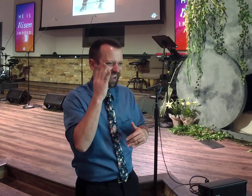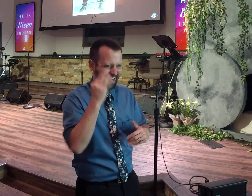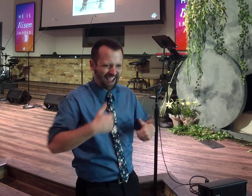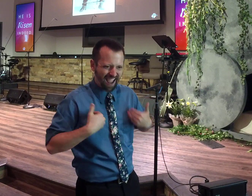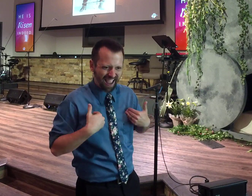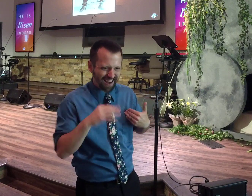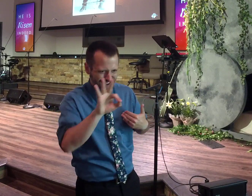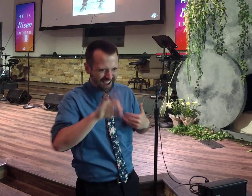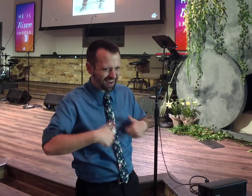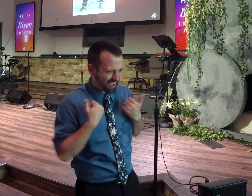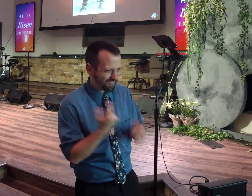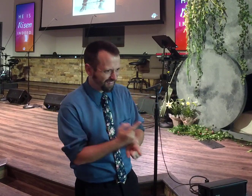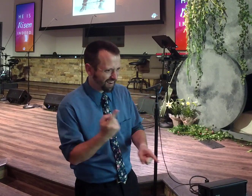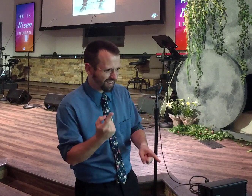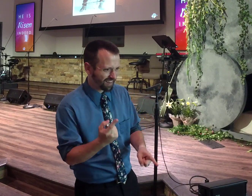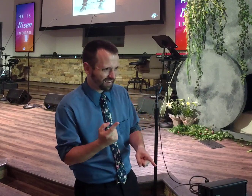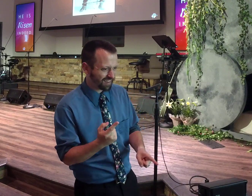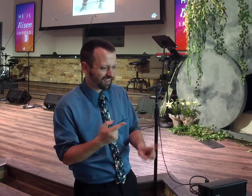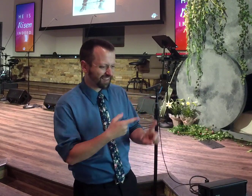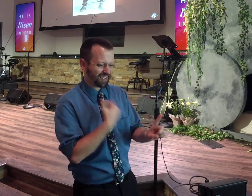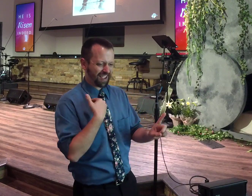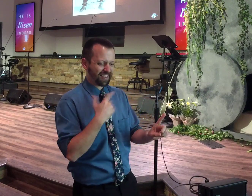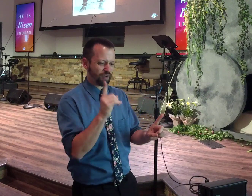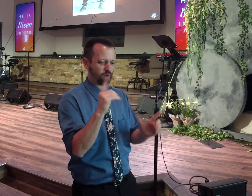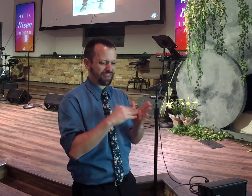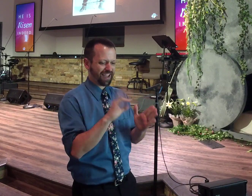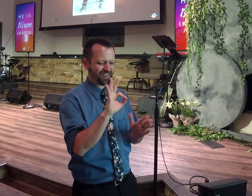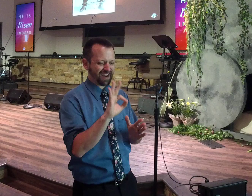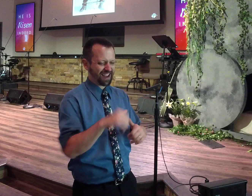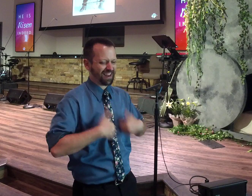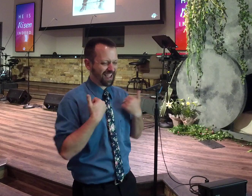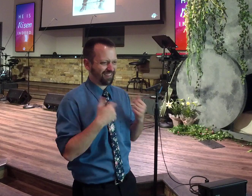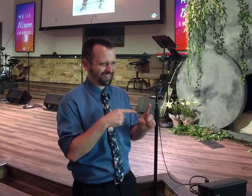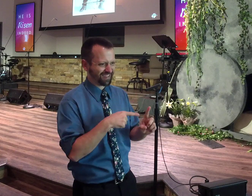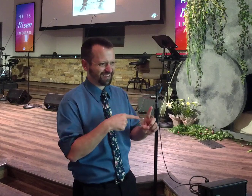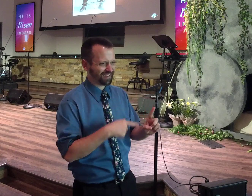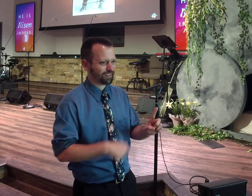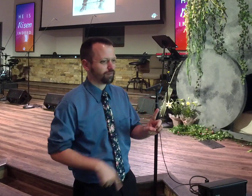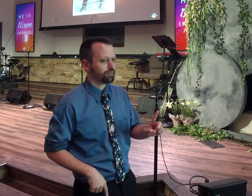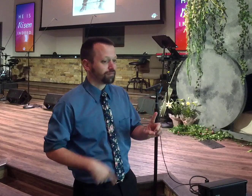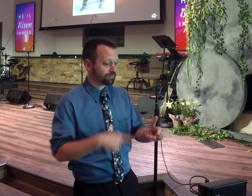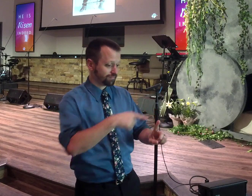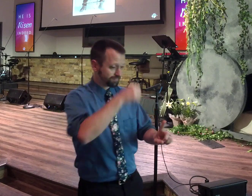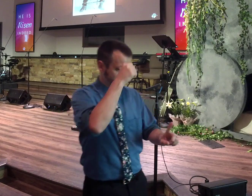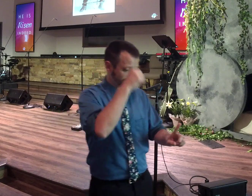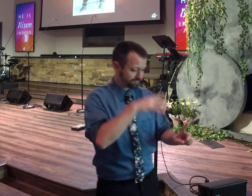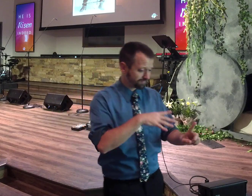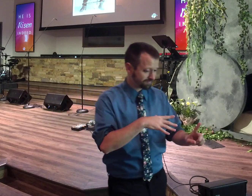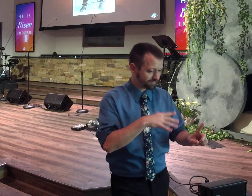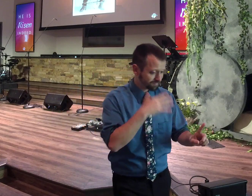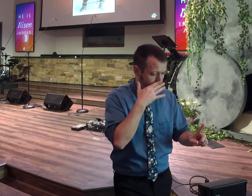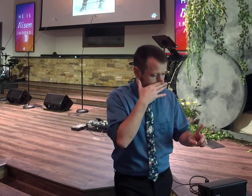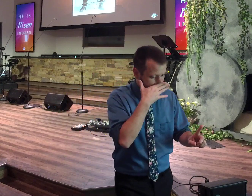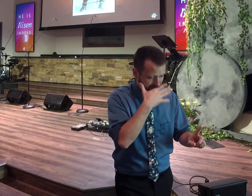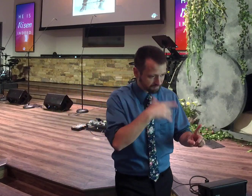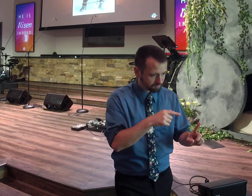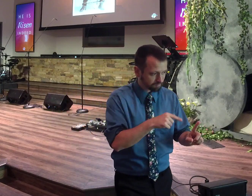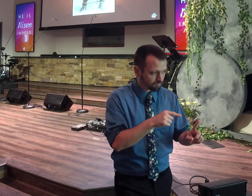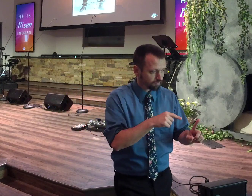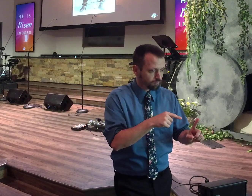lives? Nine lives. So he probably had like 1,009 lives. I mean, this guy, like I said,